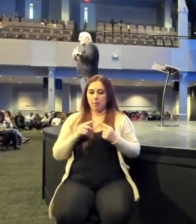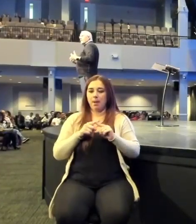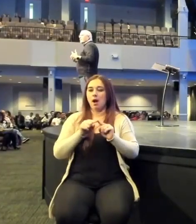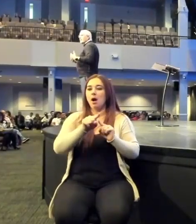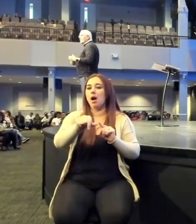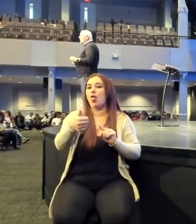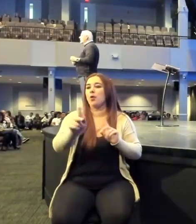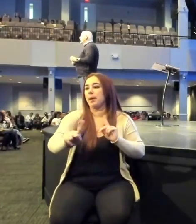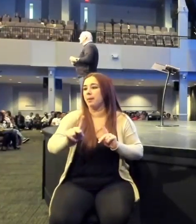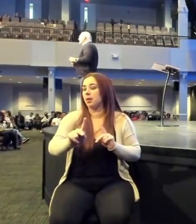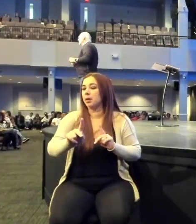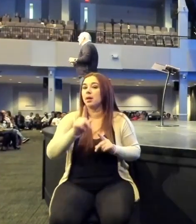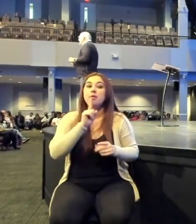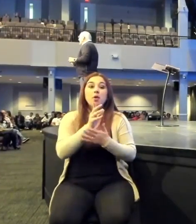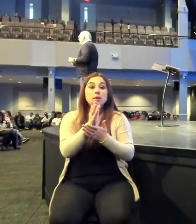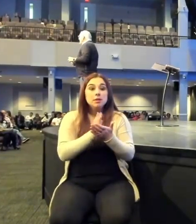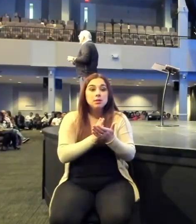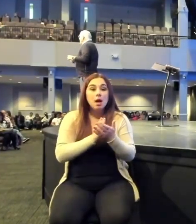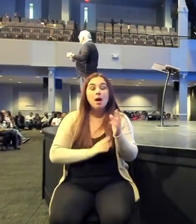Some people